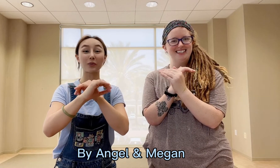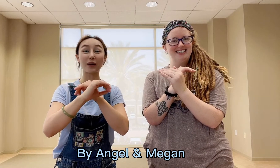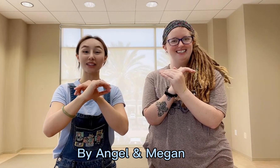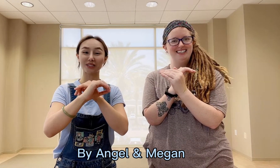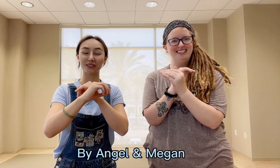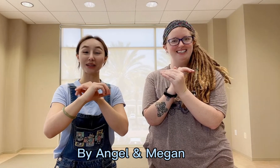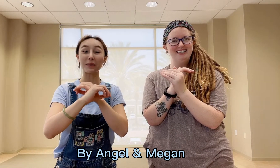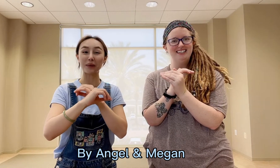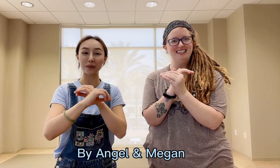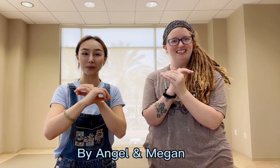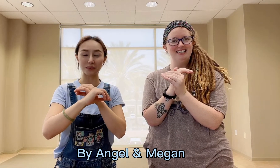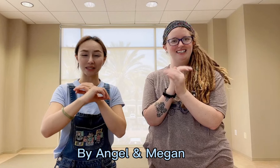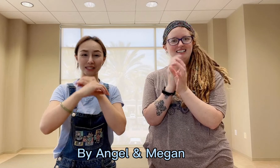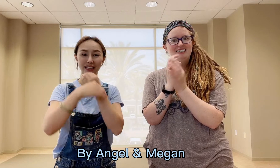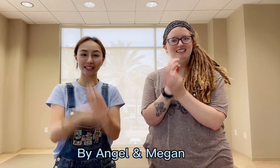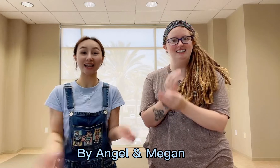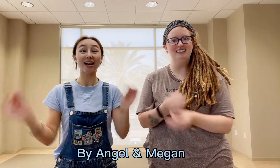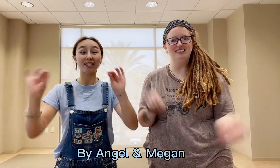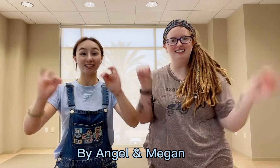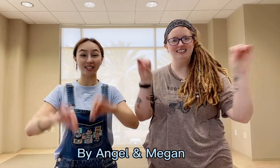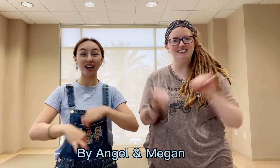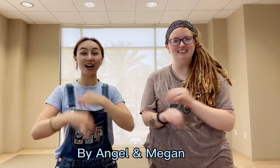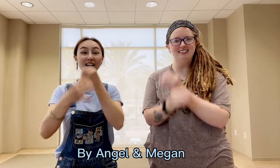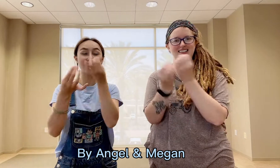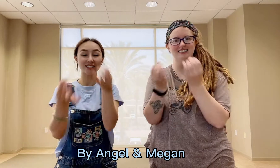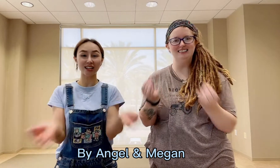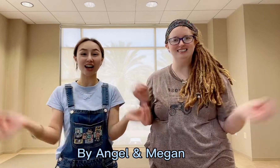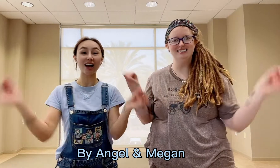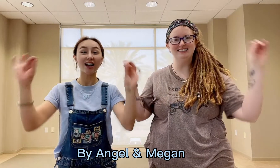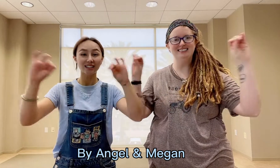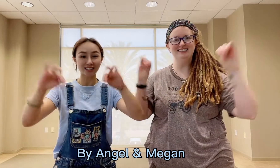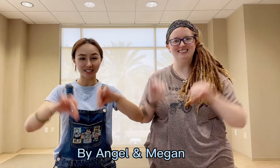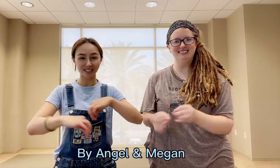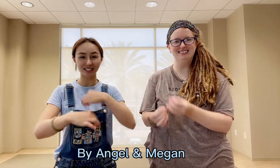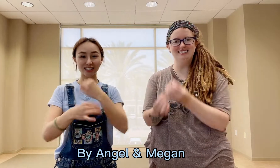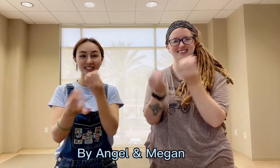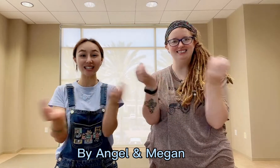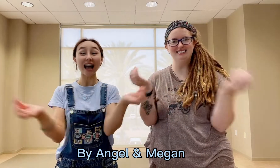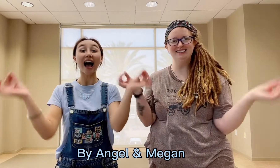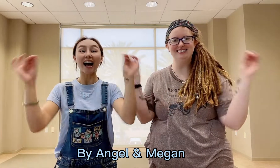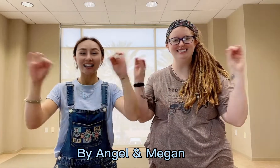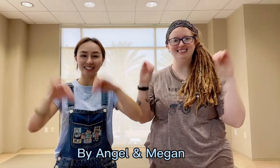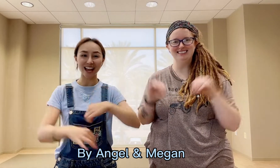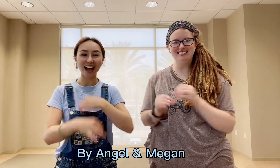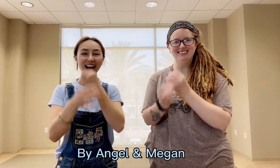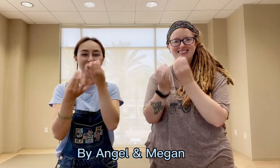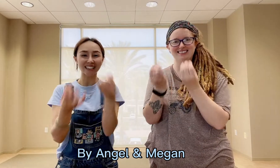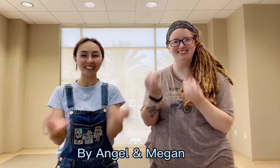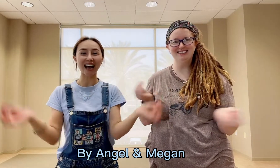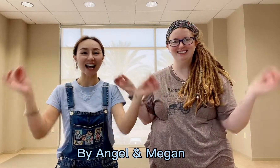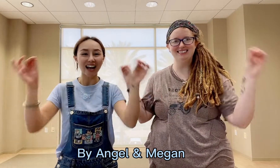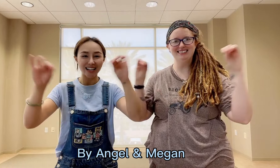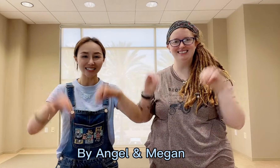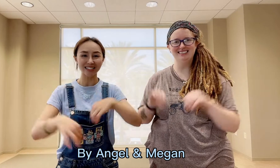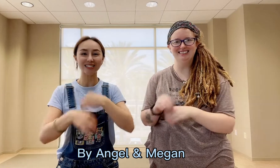back to the bumblebee, it's like a ta, ta, zzz, a ta, a ta,